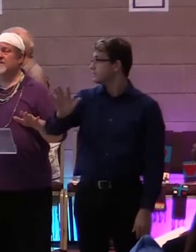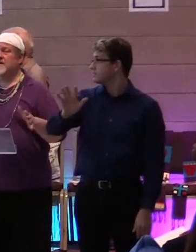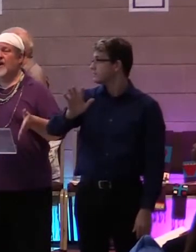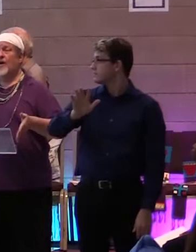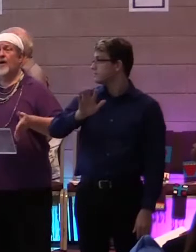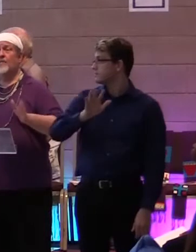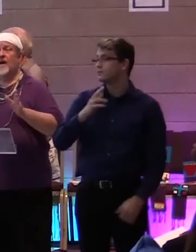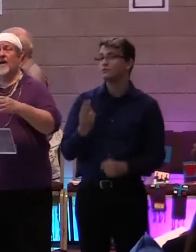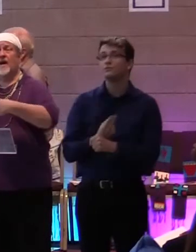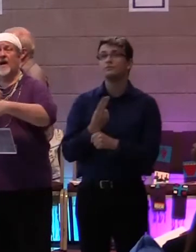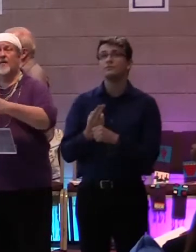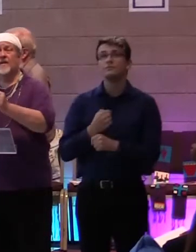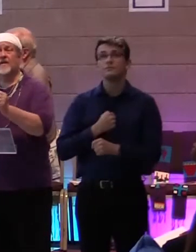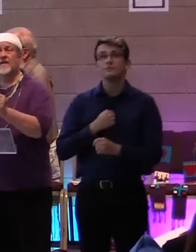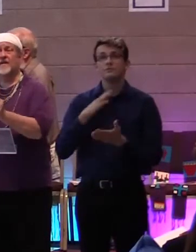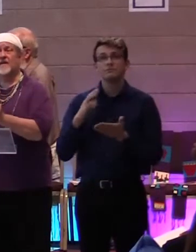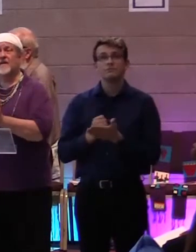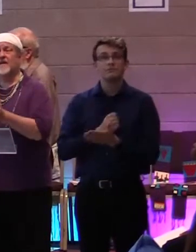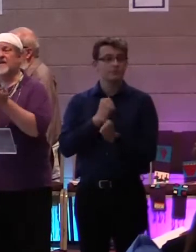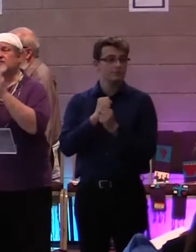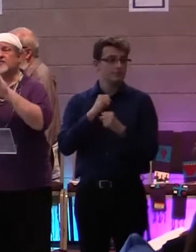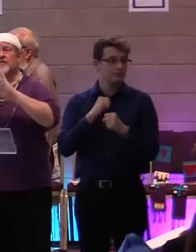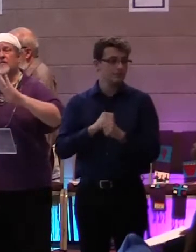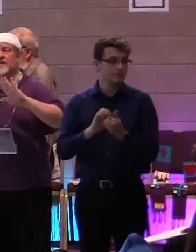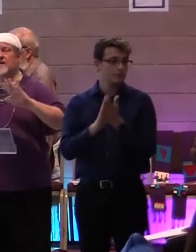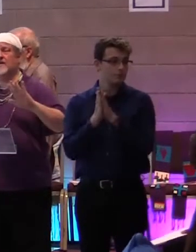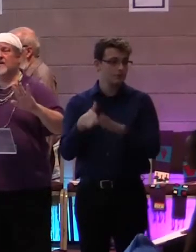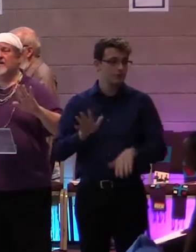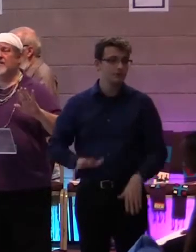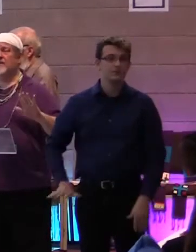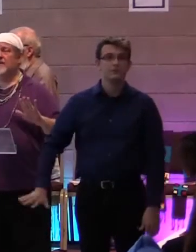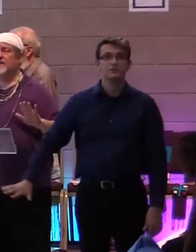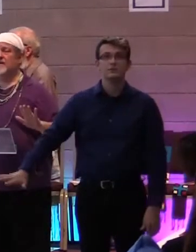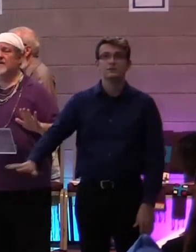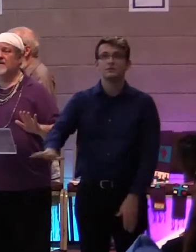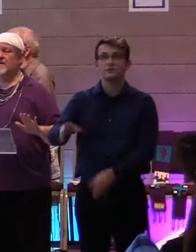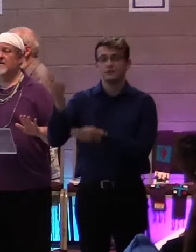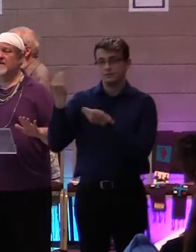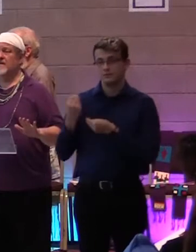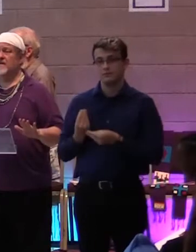peace. May I be an instrument of